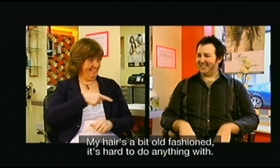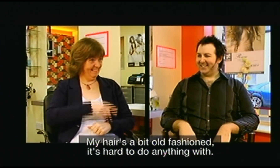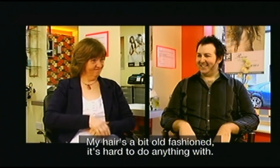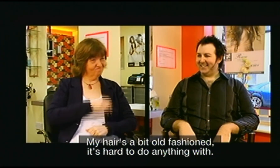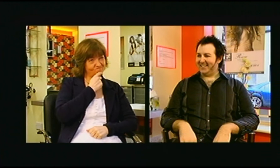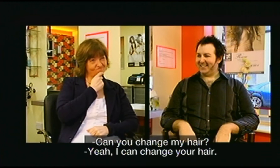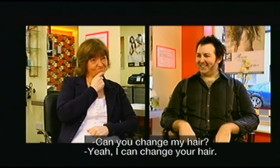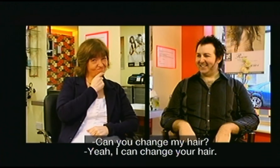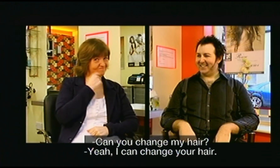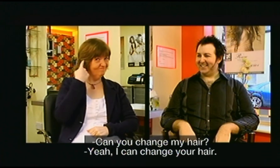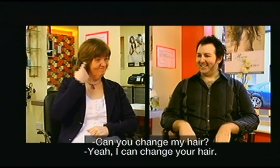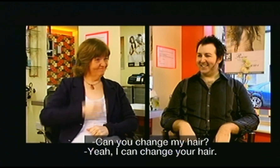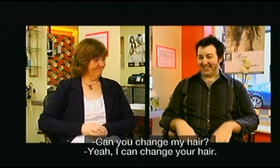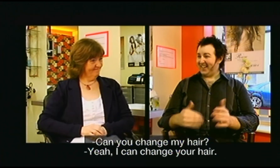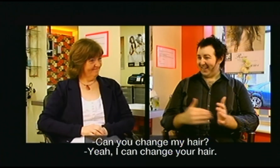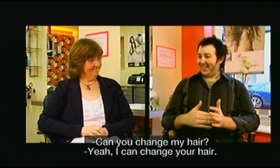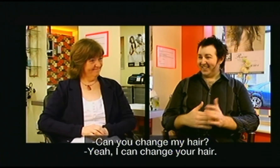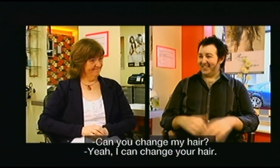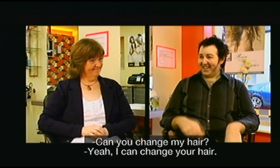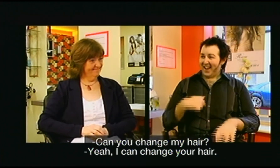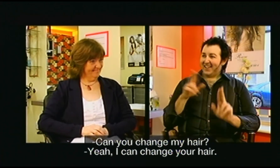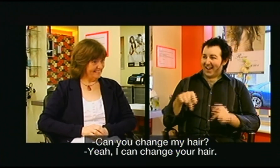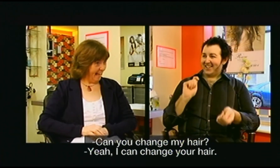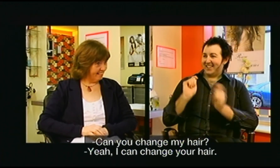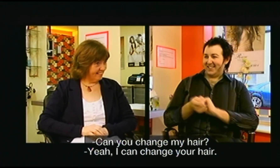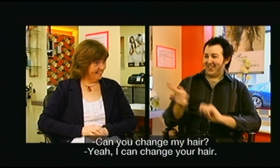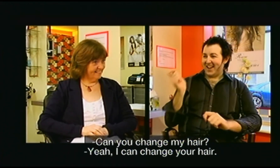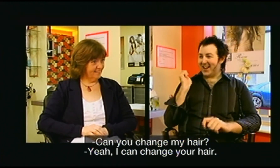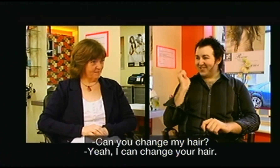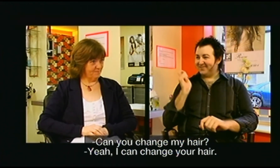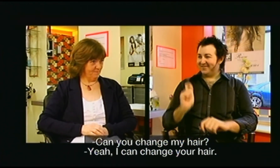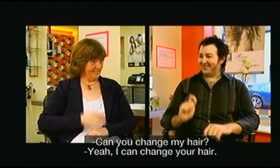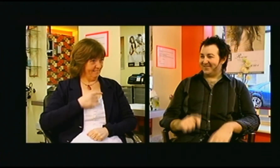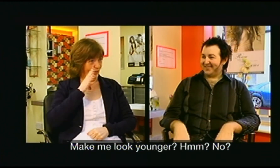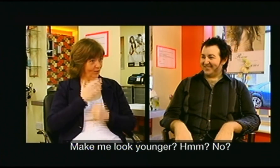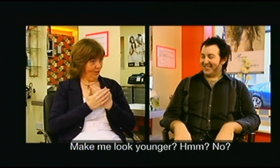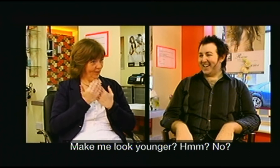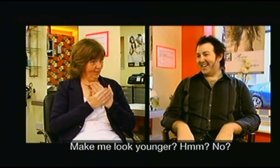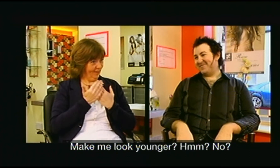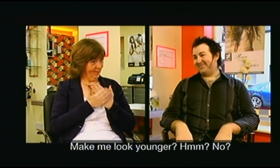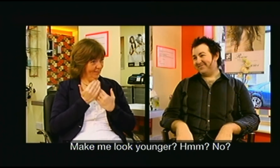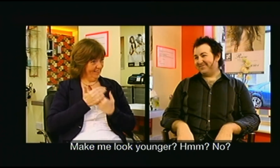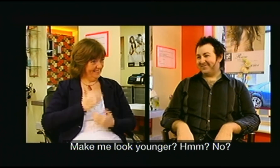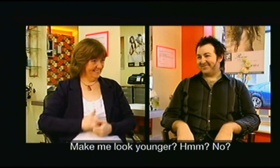with. Can you change my hair? Yeah, I can. I can change your hair. Make me look younger?